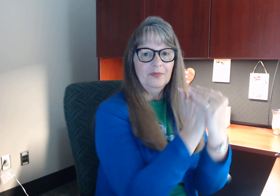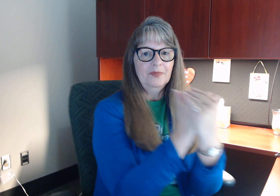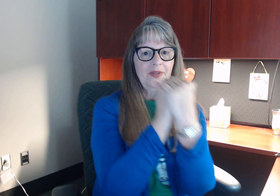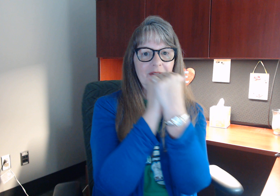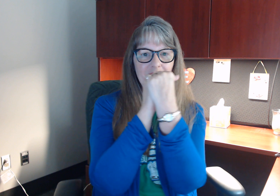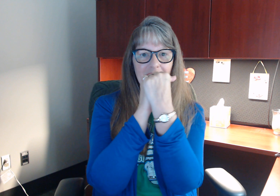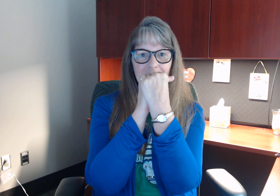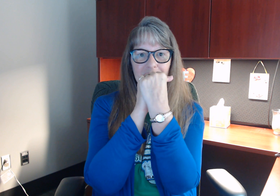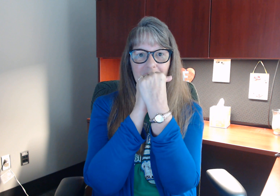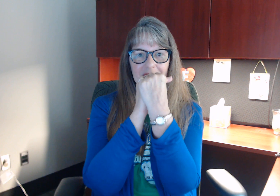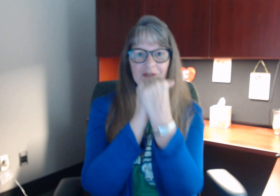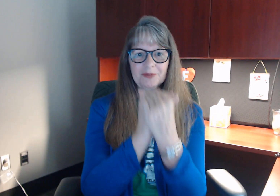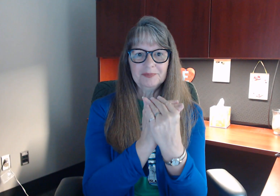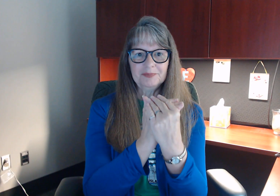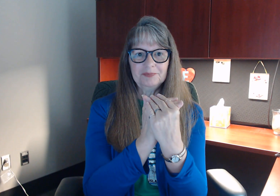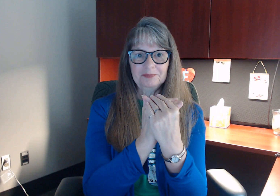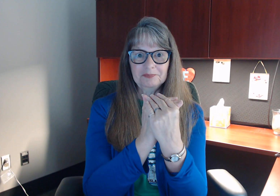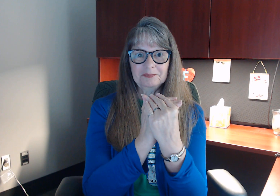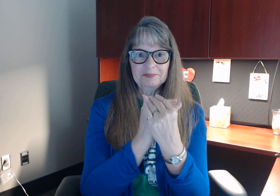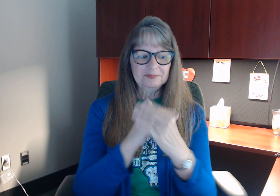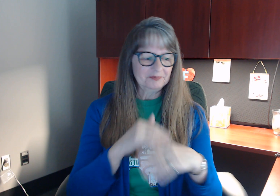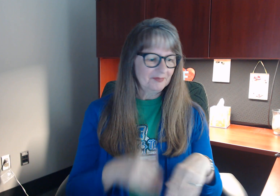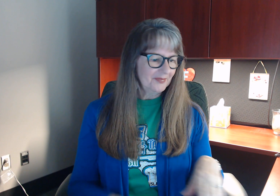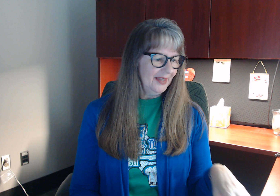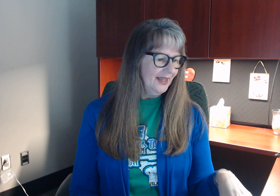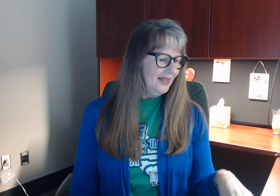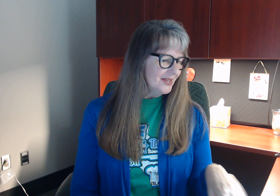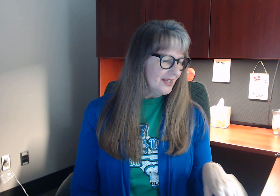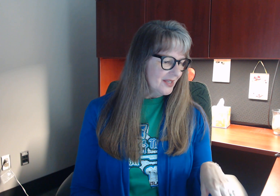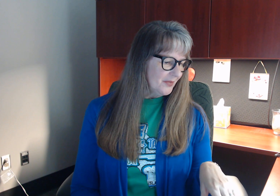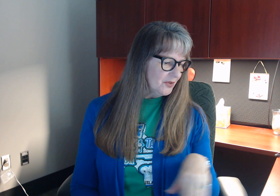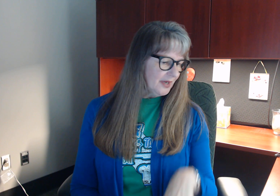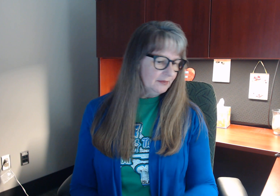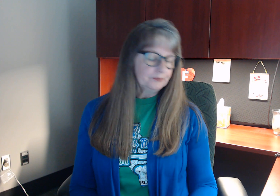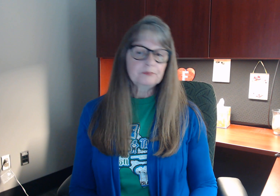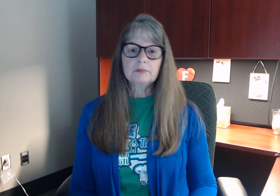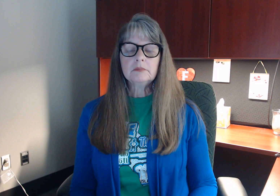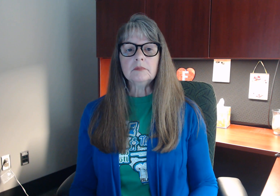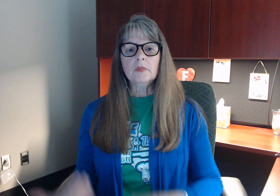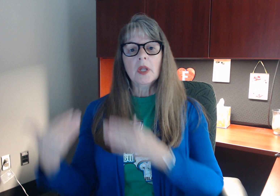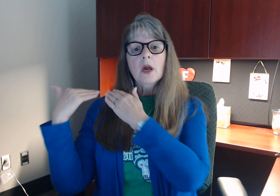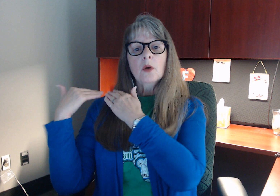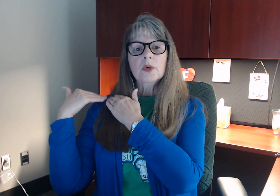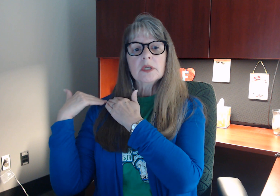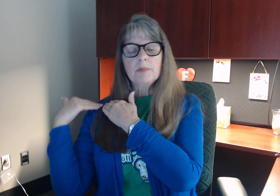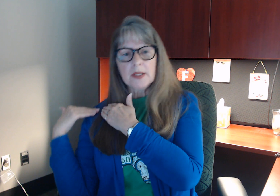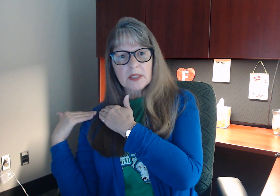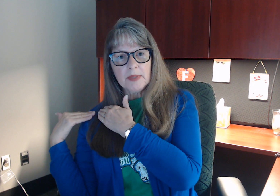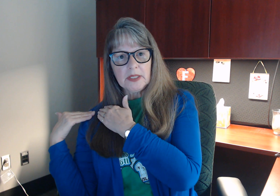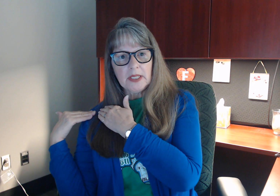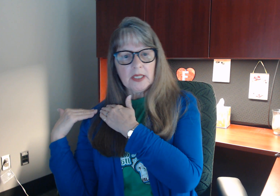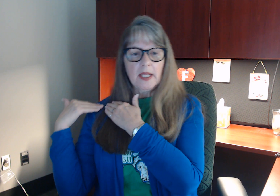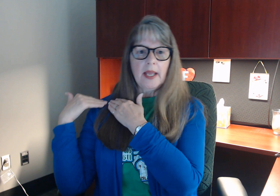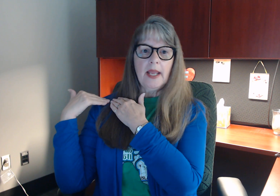And then you eat your sandwich. So that's sandwich. Okay. Responsibility. And